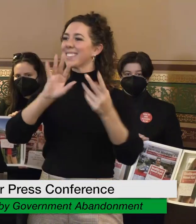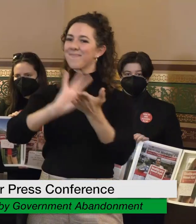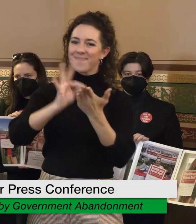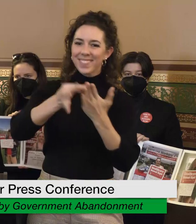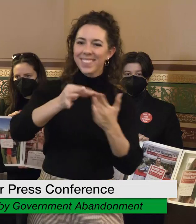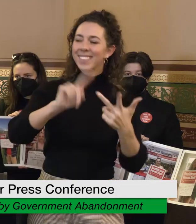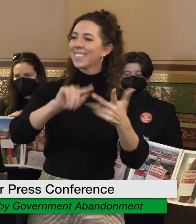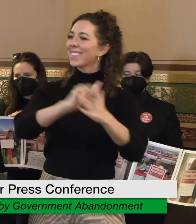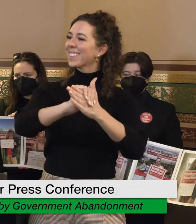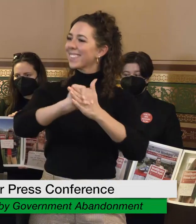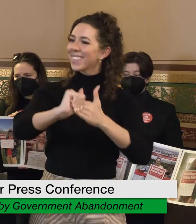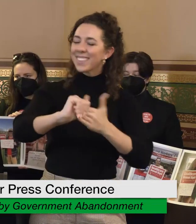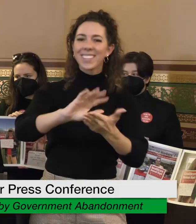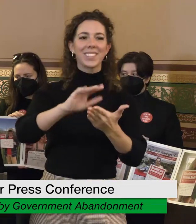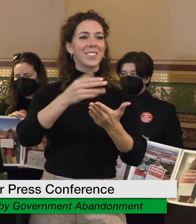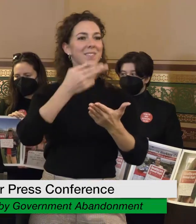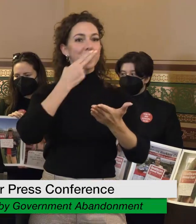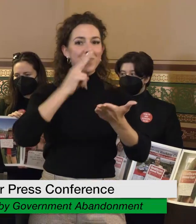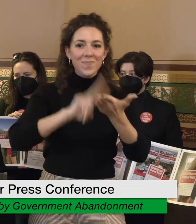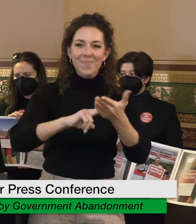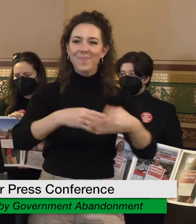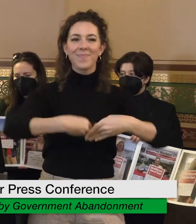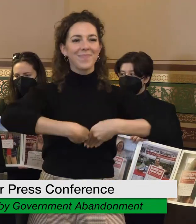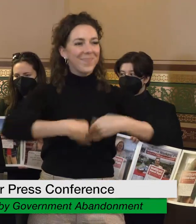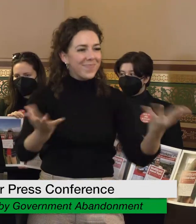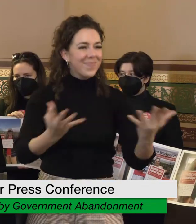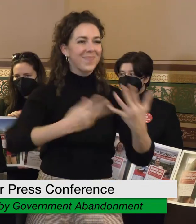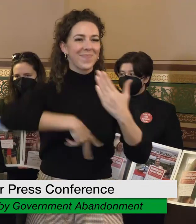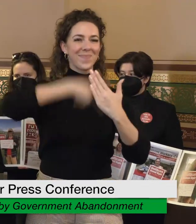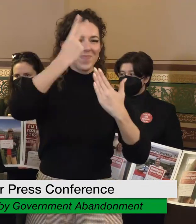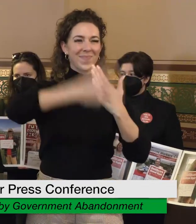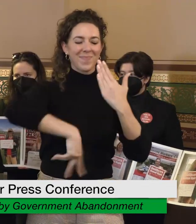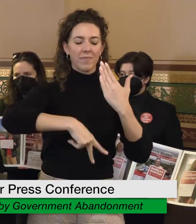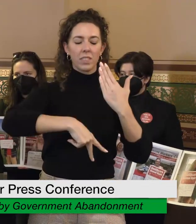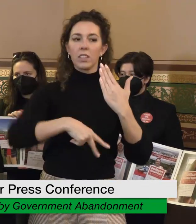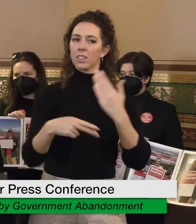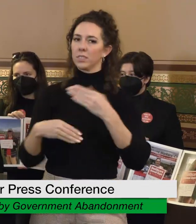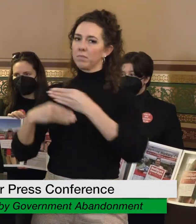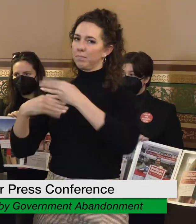cash distributions, food stamps, and a host of other programs, though they excluded many.